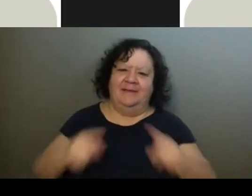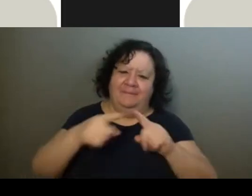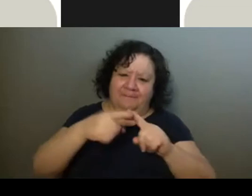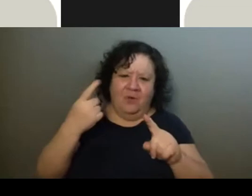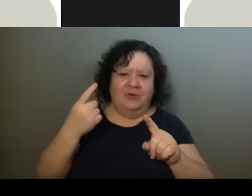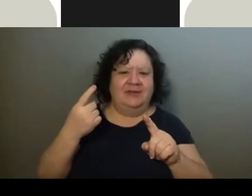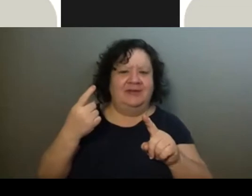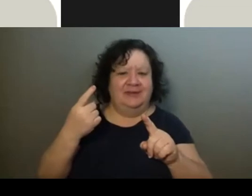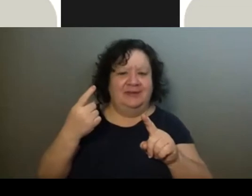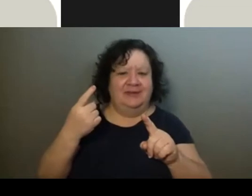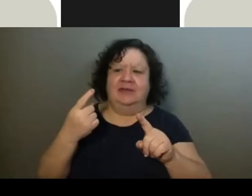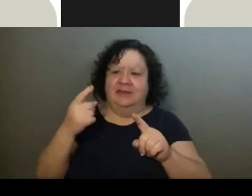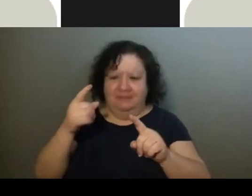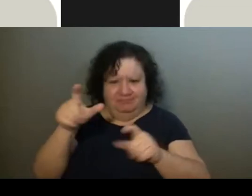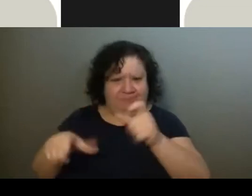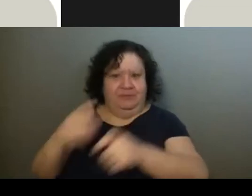Okay, Mr. Ghulam Nabi,